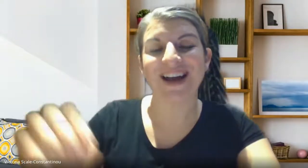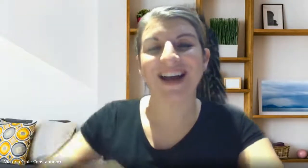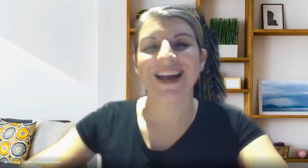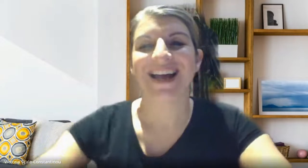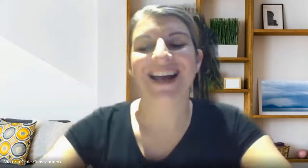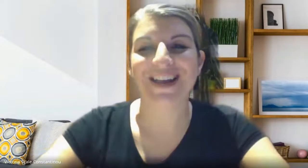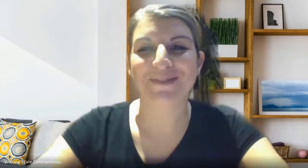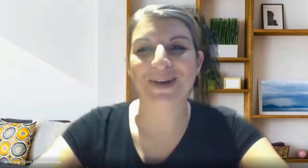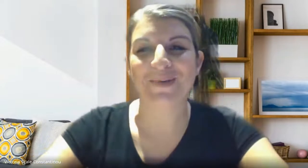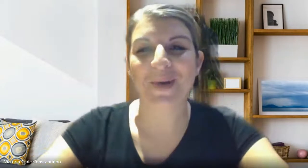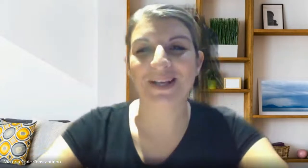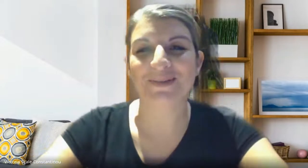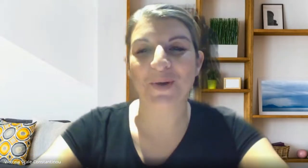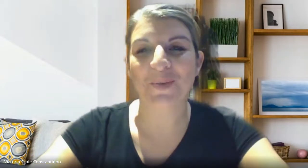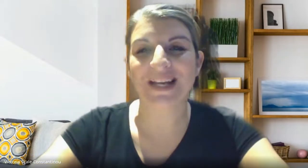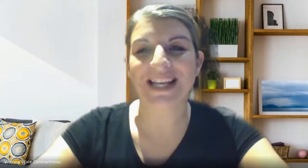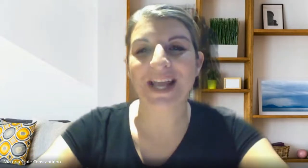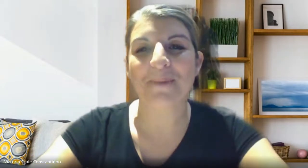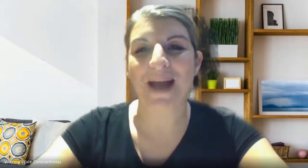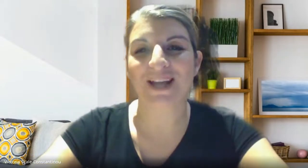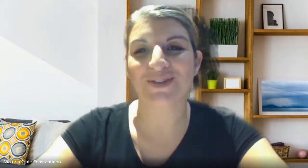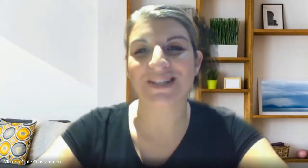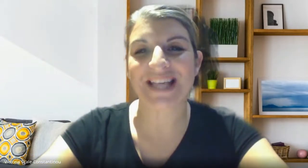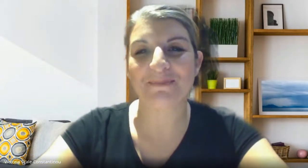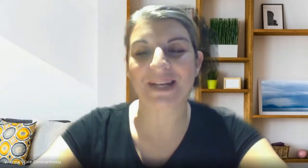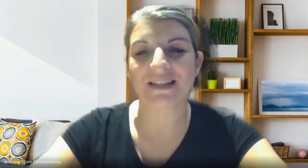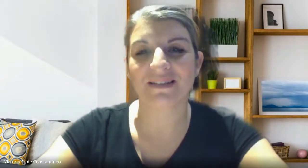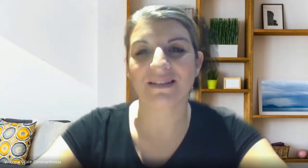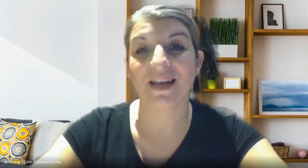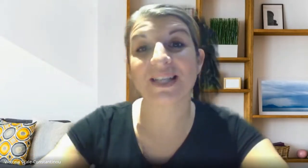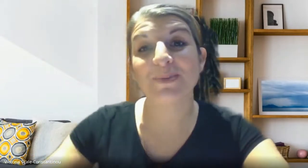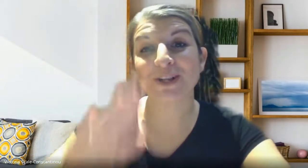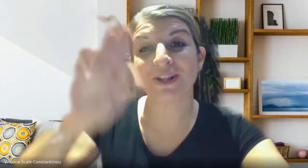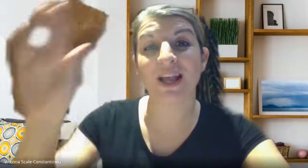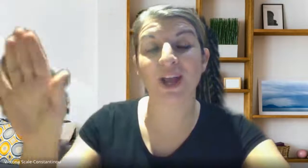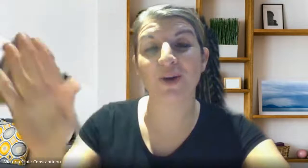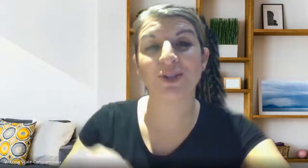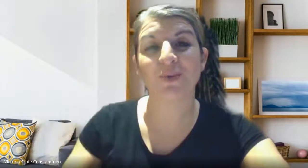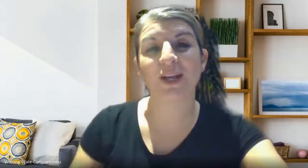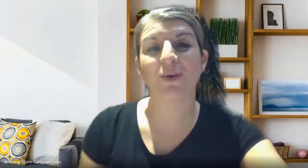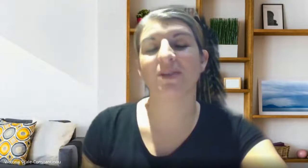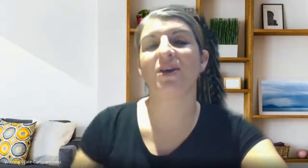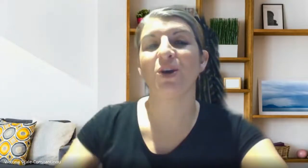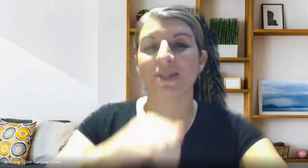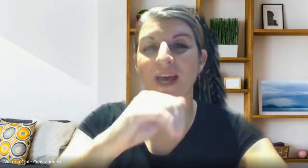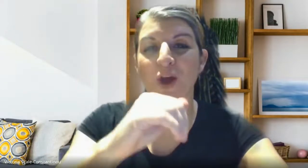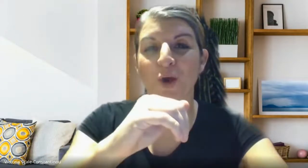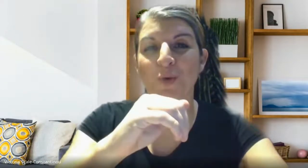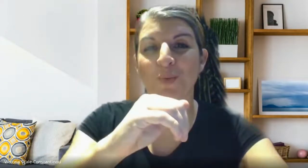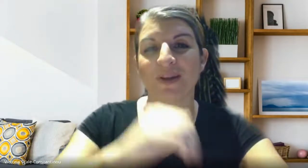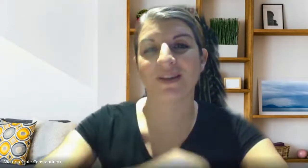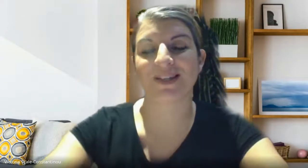Hello! Hi everyone and welcome to our weekly Makaton assembly. A special hello to anyone who is